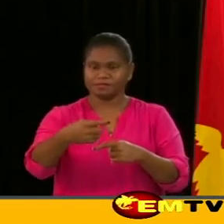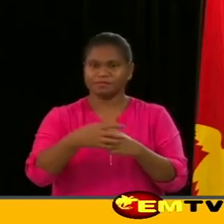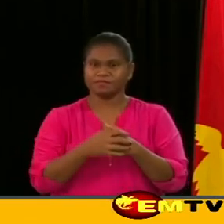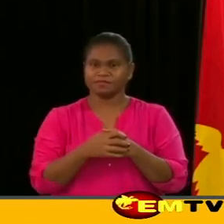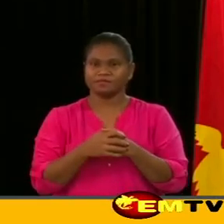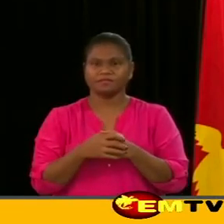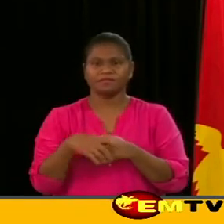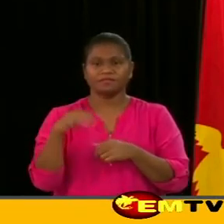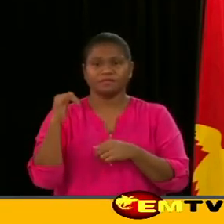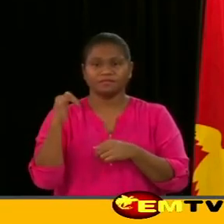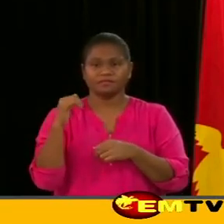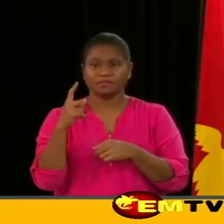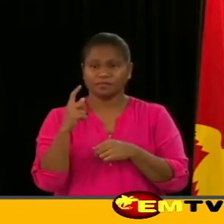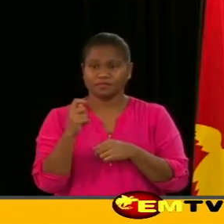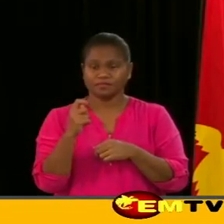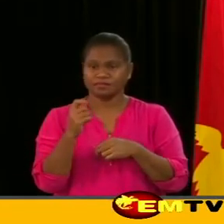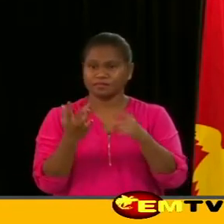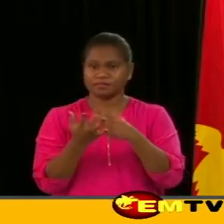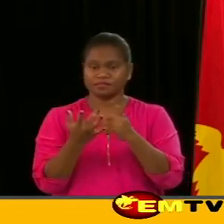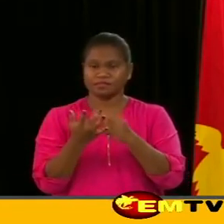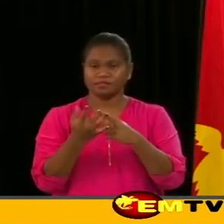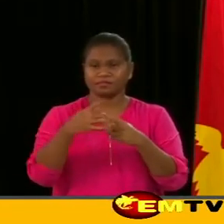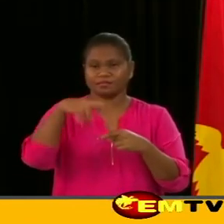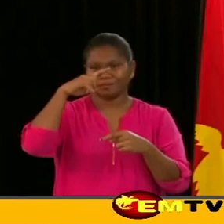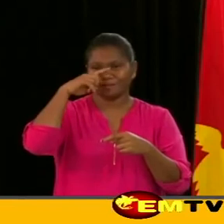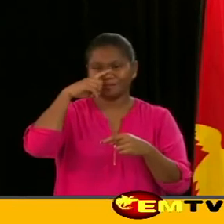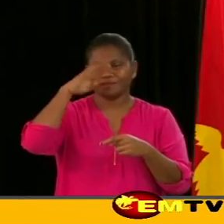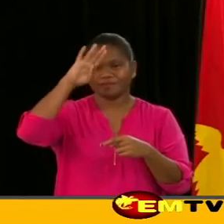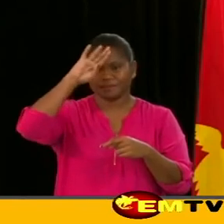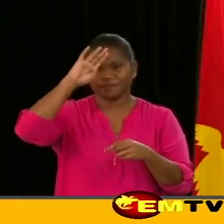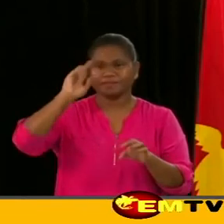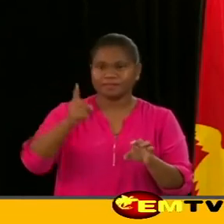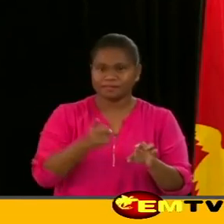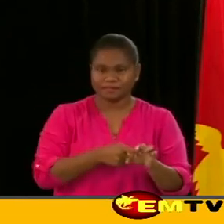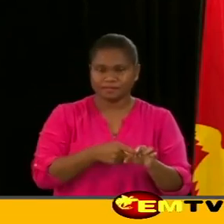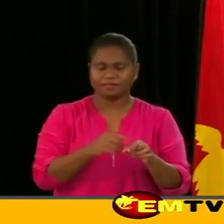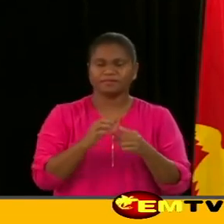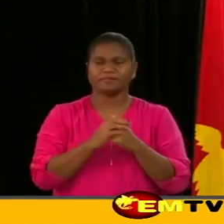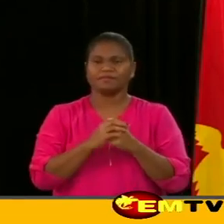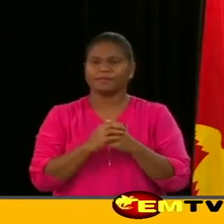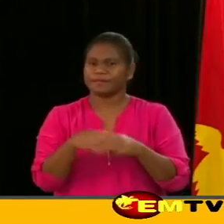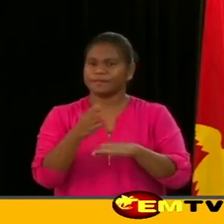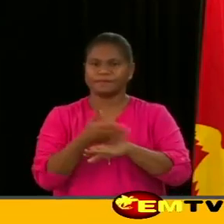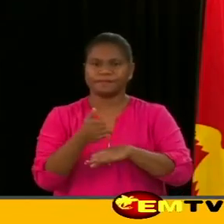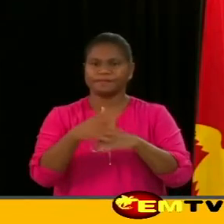situation changes, if there's some marks and requires, you know, either those orders to be rescinded and new orders put in place.